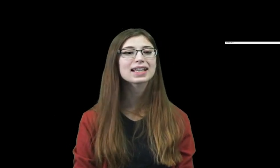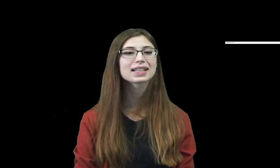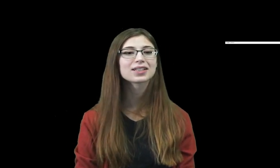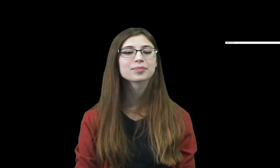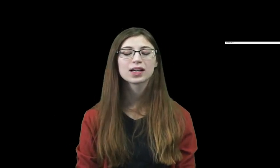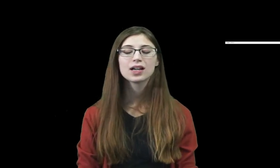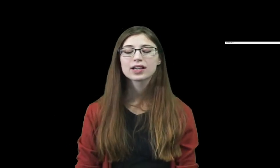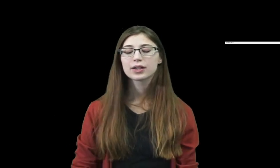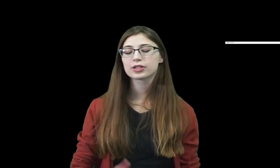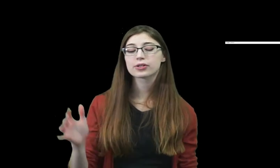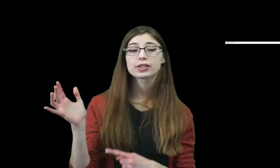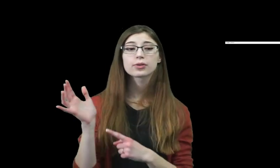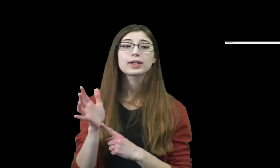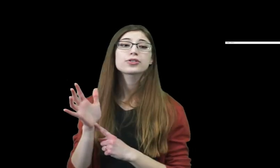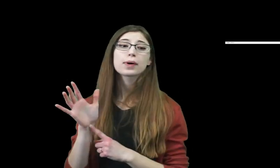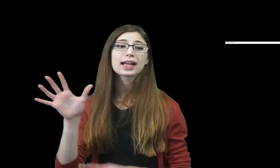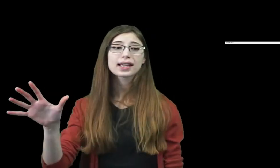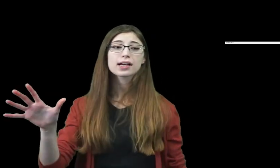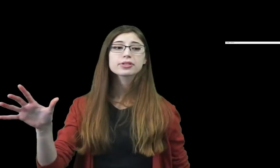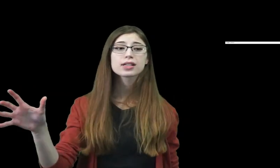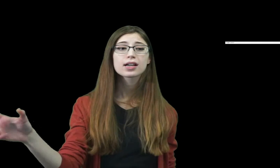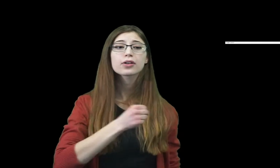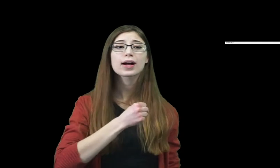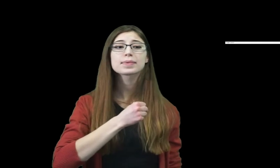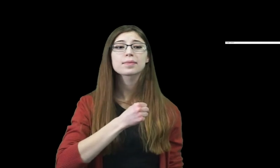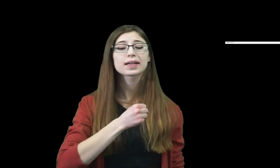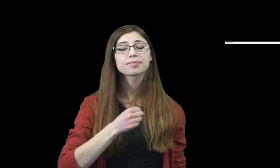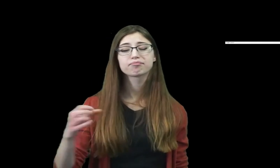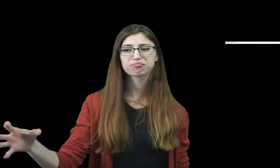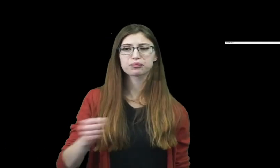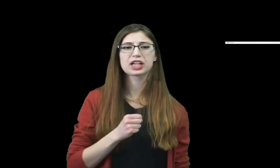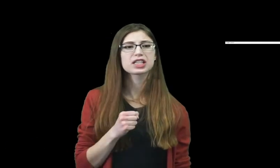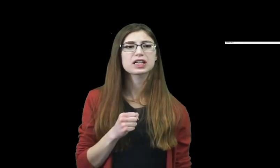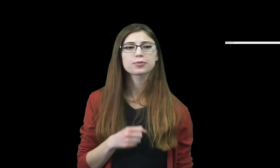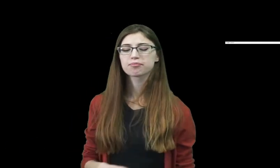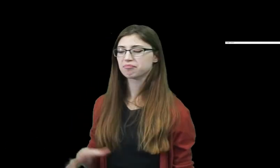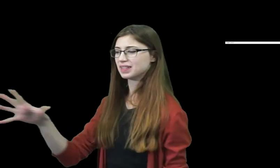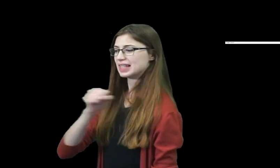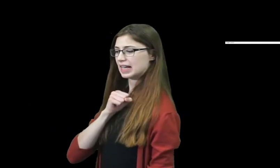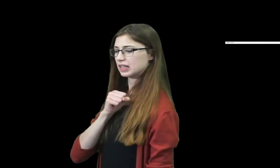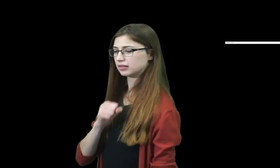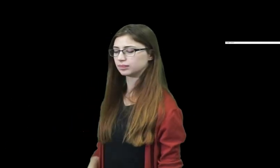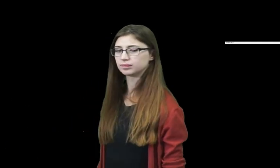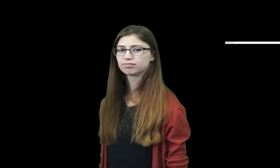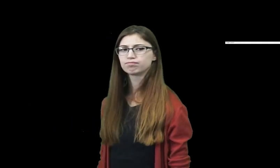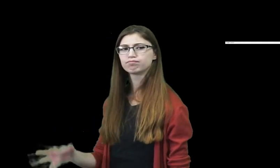Take. You are just going to reach one hand out, grab something, bring it to you. Take.